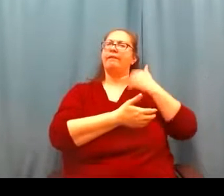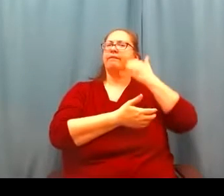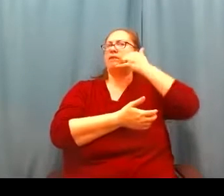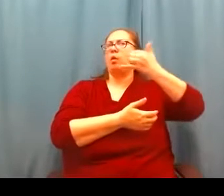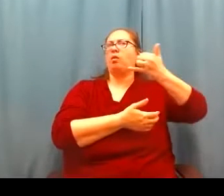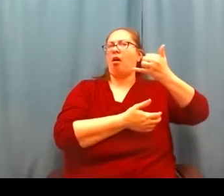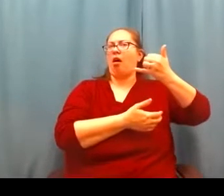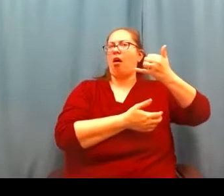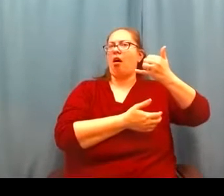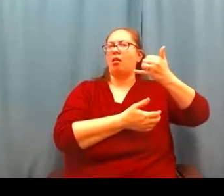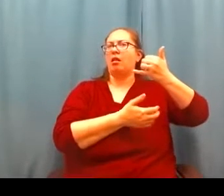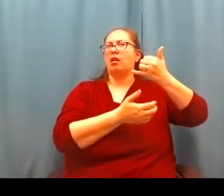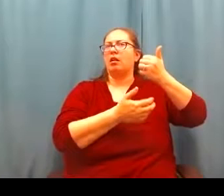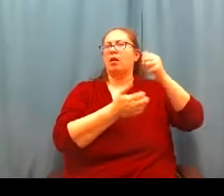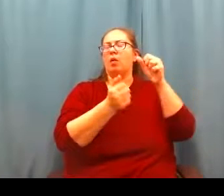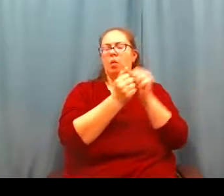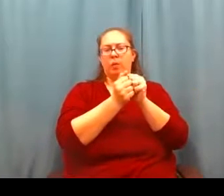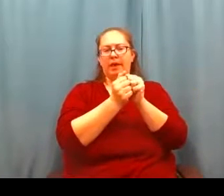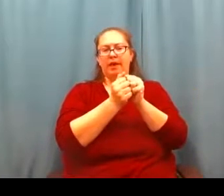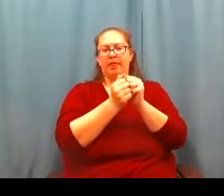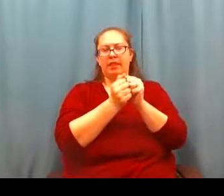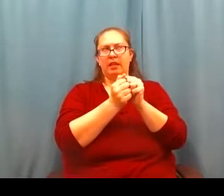with the Secretary of